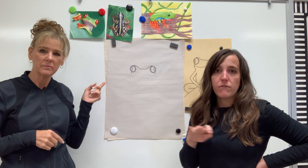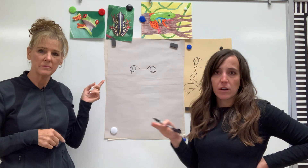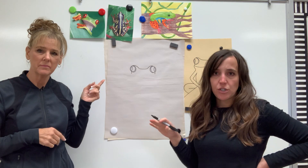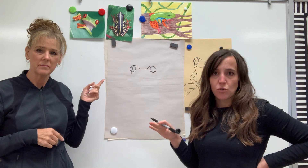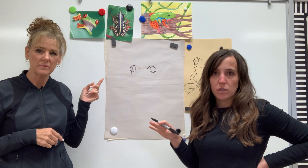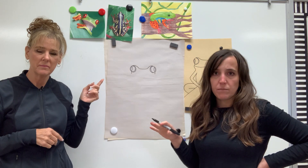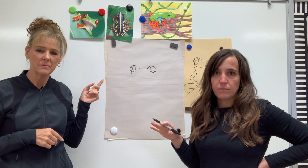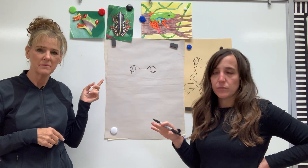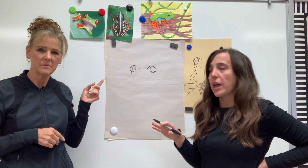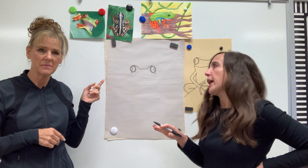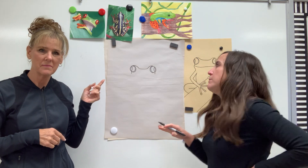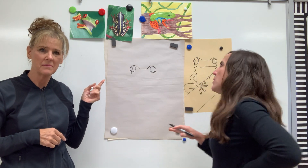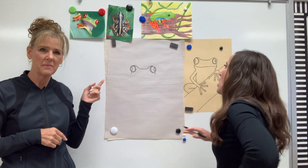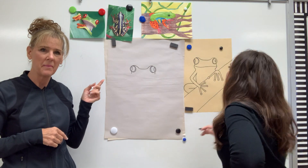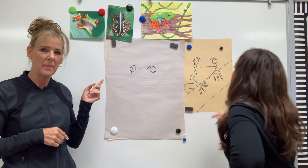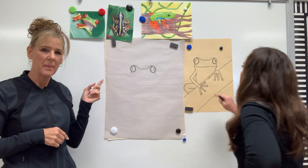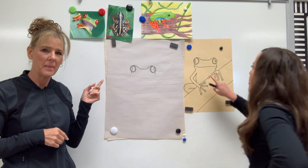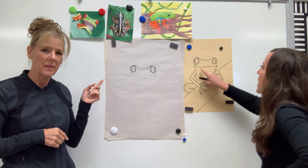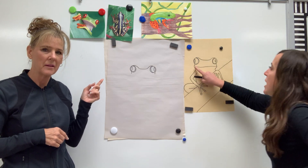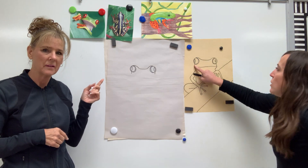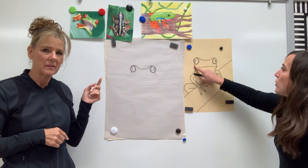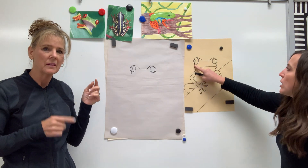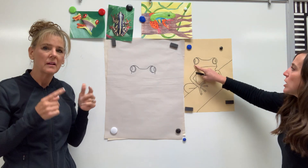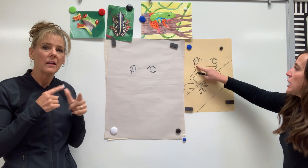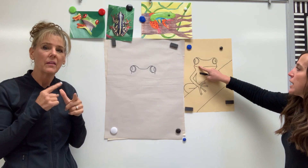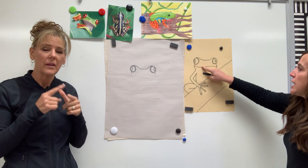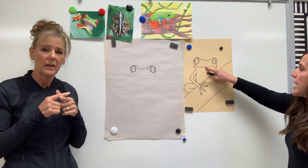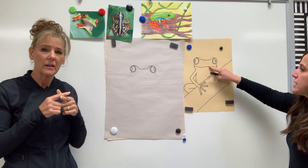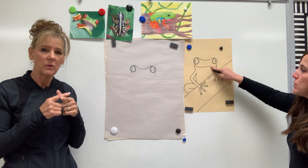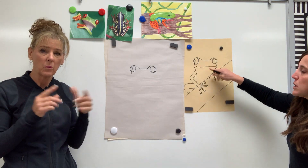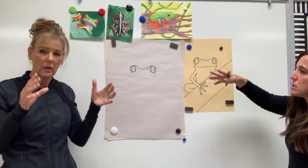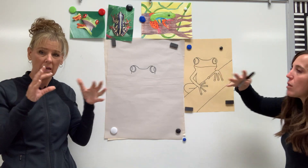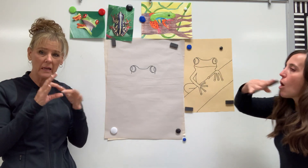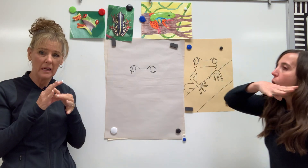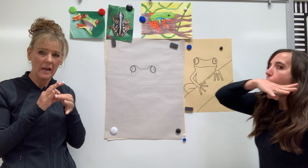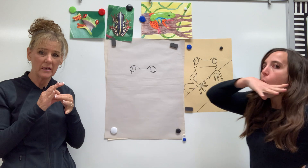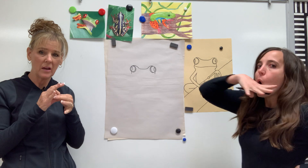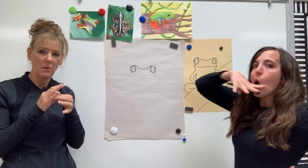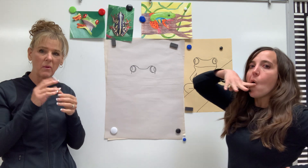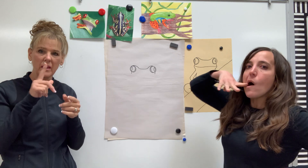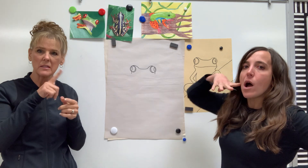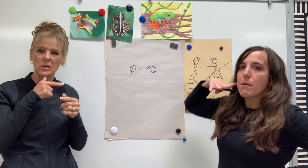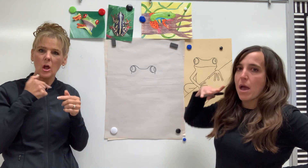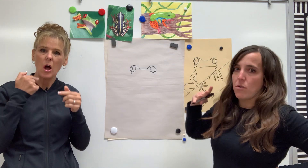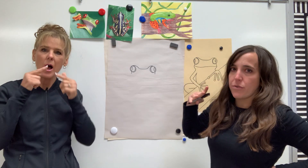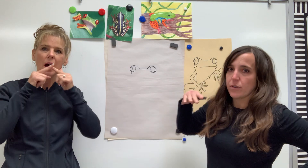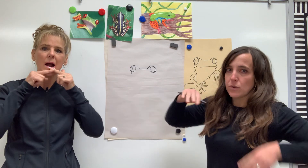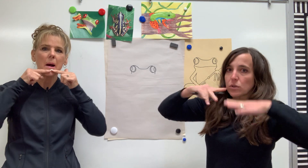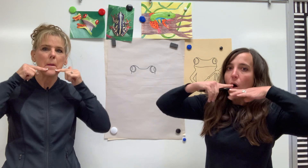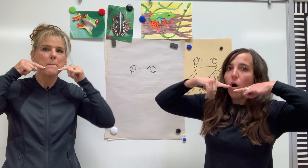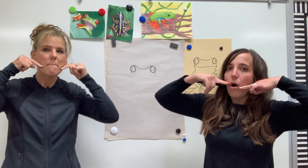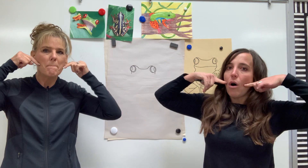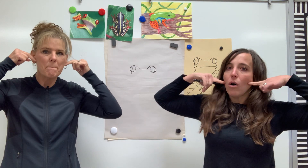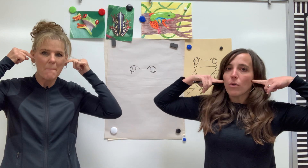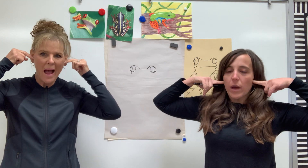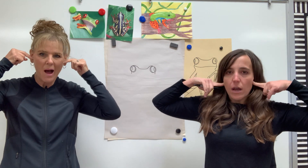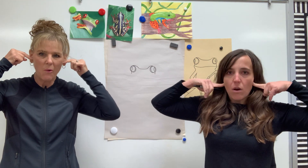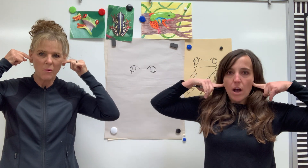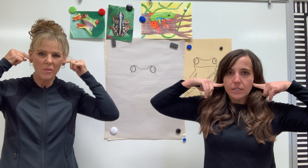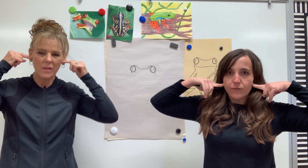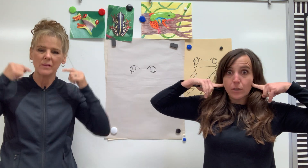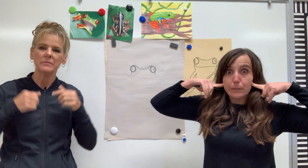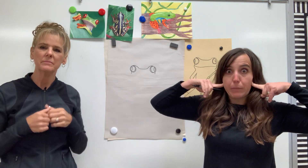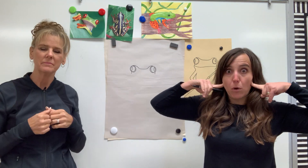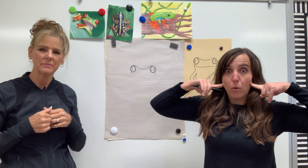down, very short, okay? Then we are gonna connect it with his long mouth. Goes all the